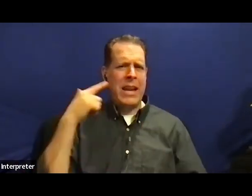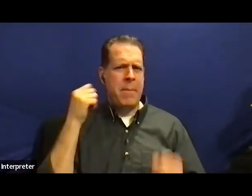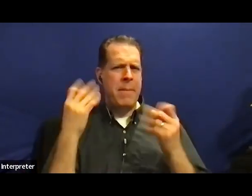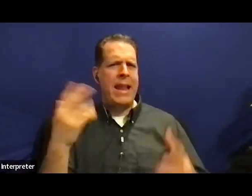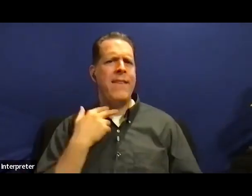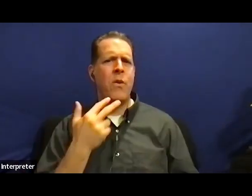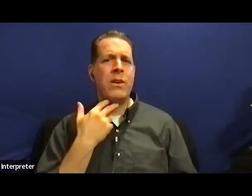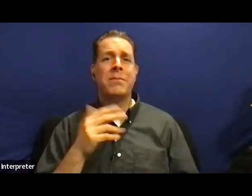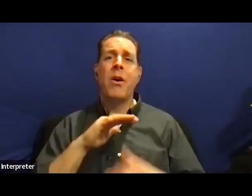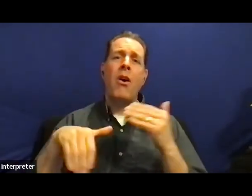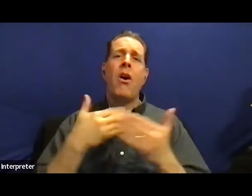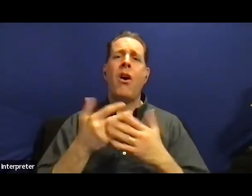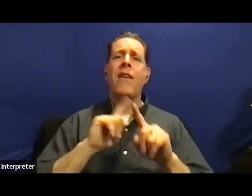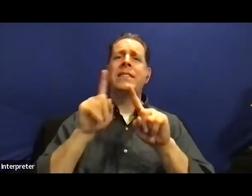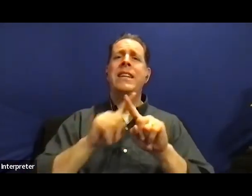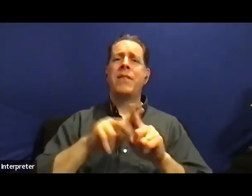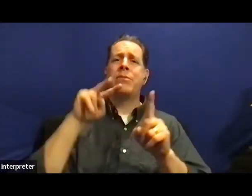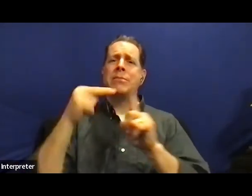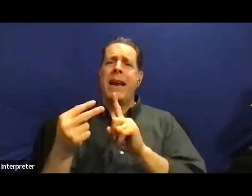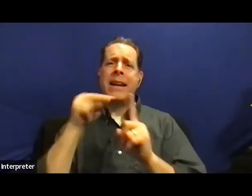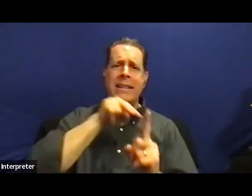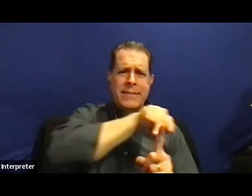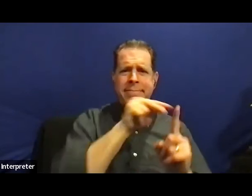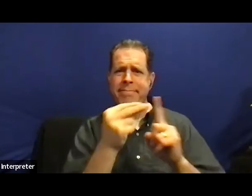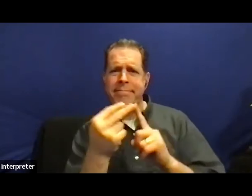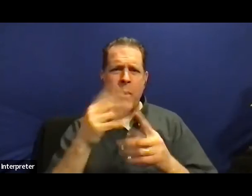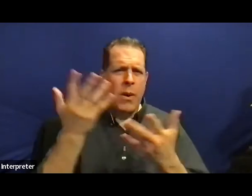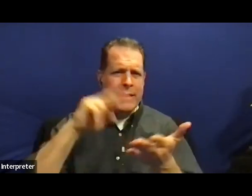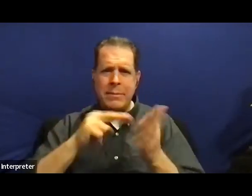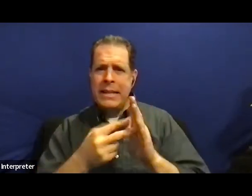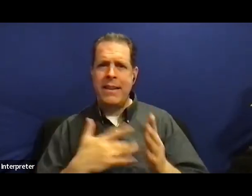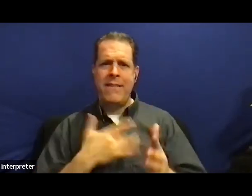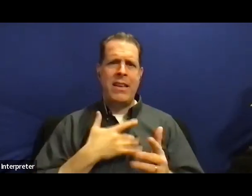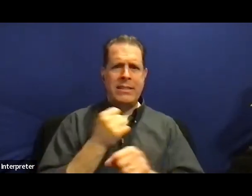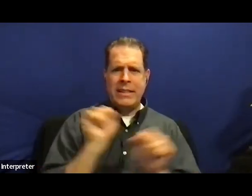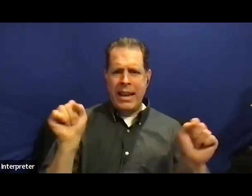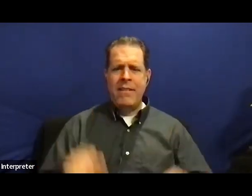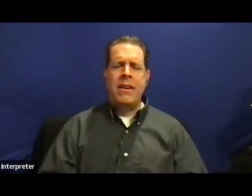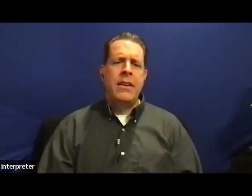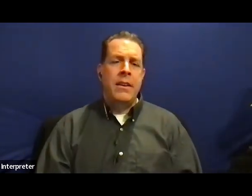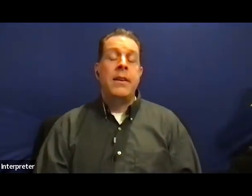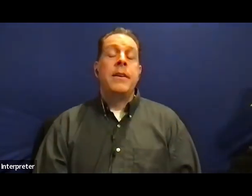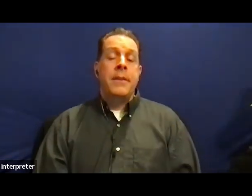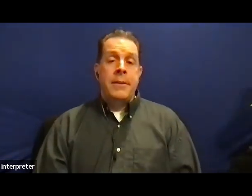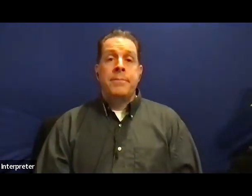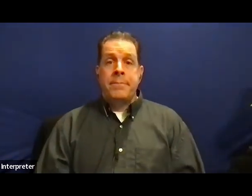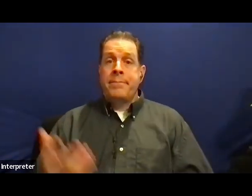all have different perspectives on what it means to feel safe. In addition to addressing increases in